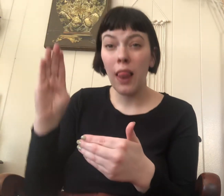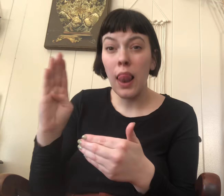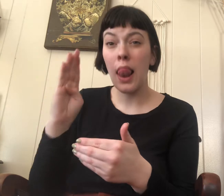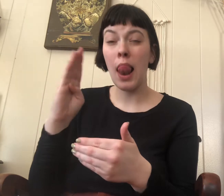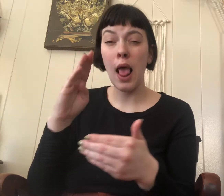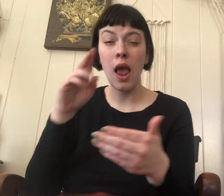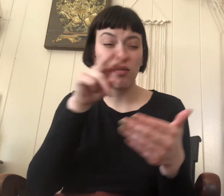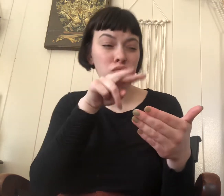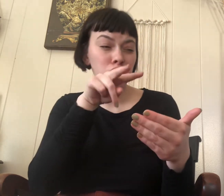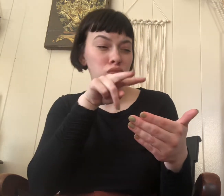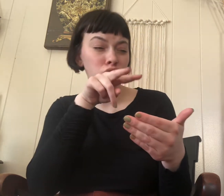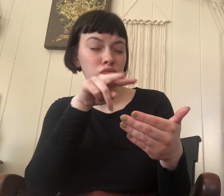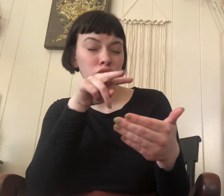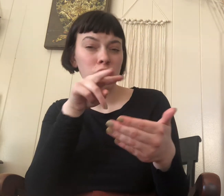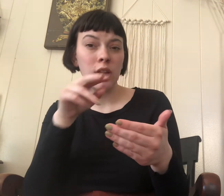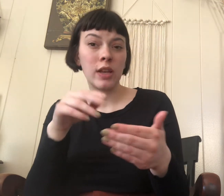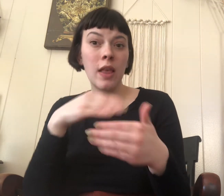then we order your medication.